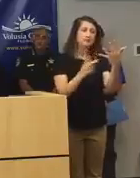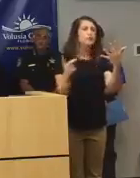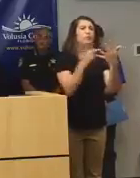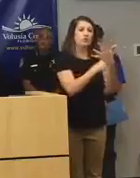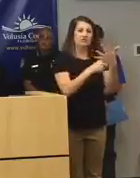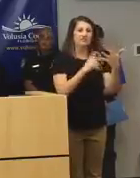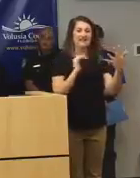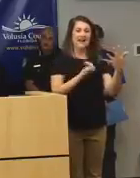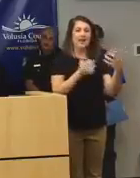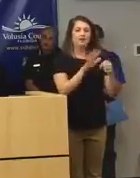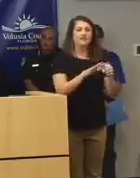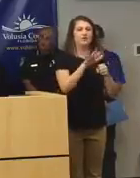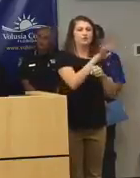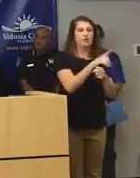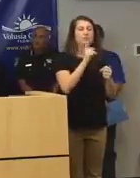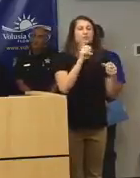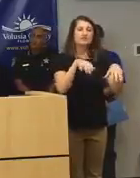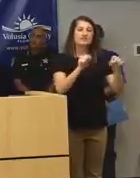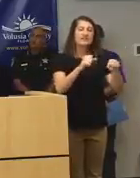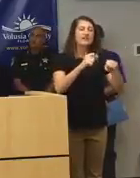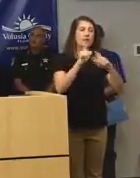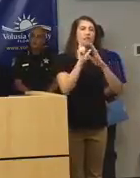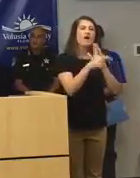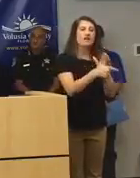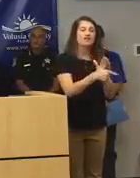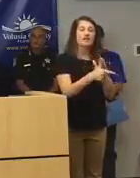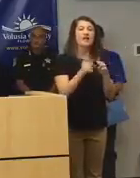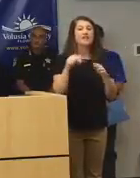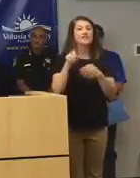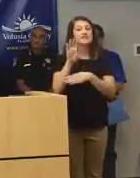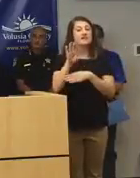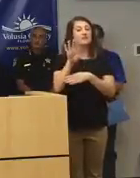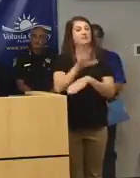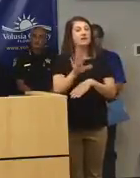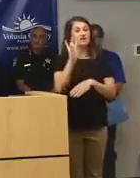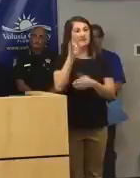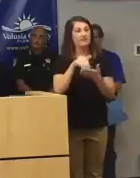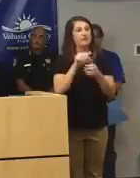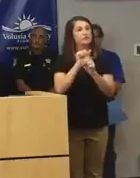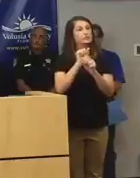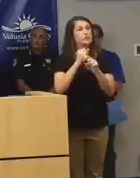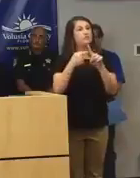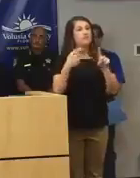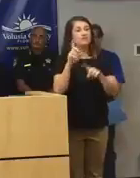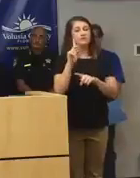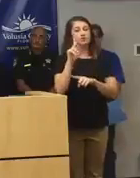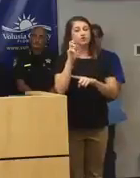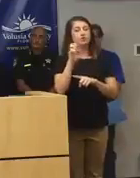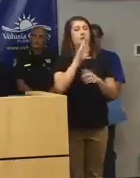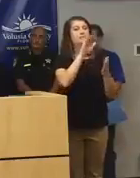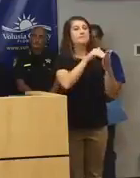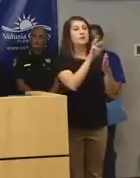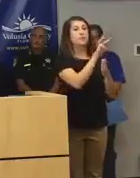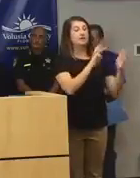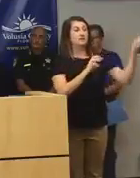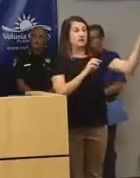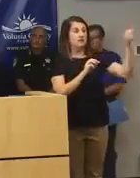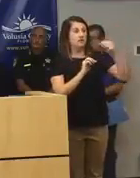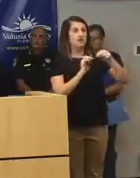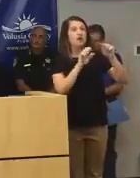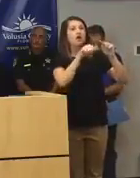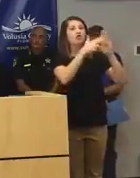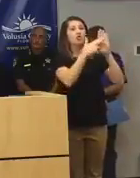territory. It's going to take a while. That said, this afternoon, about 7,000 workers from Duke's Midwest operations as well as